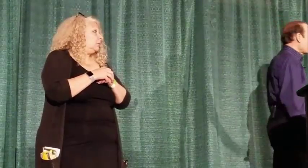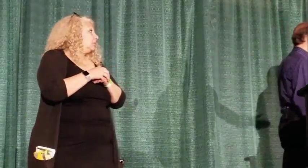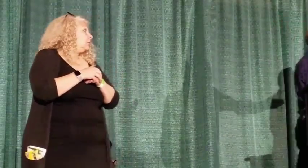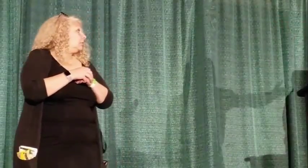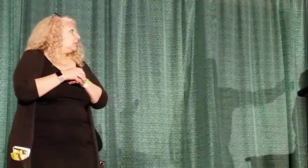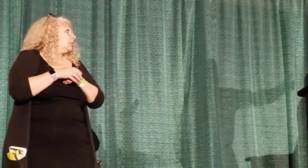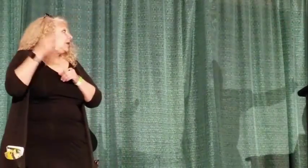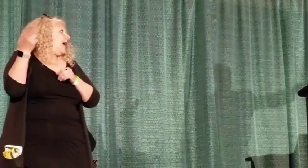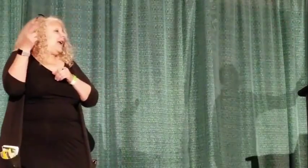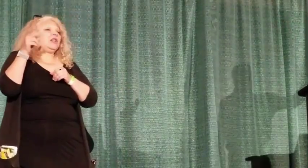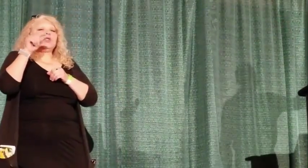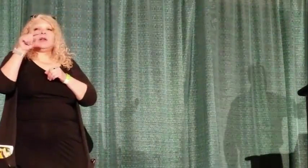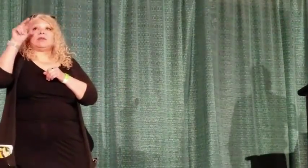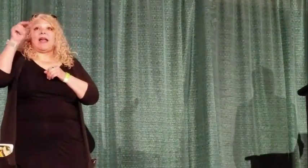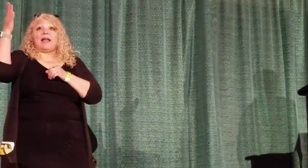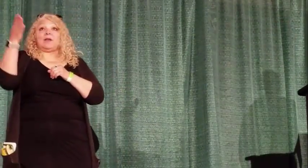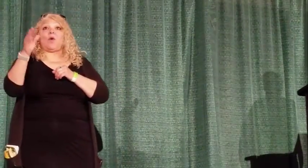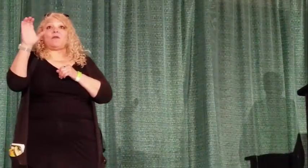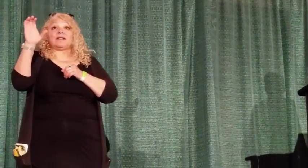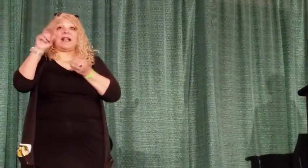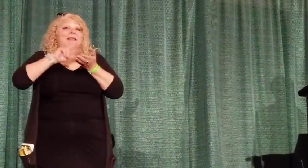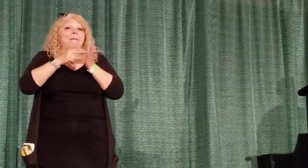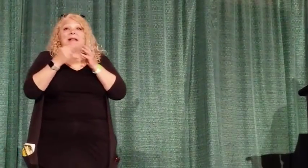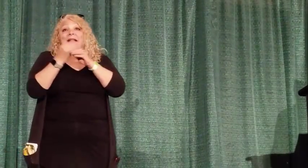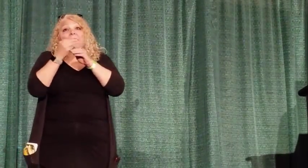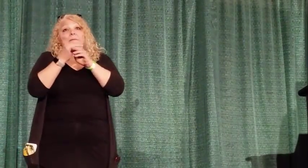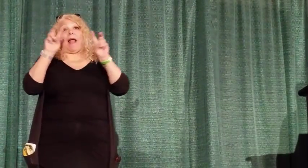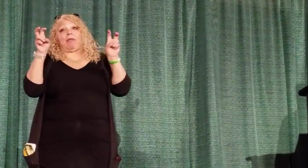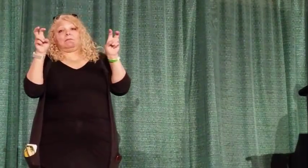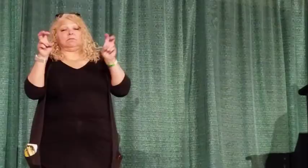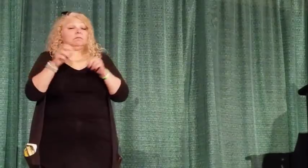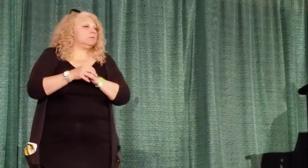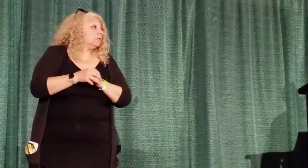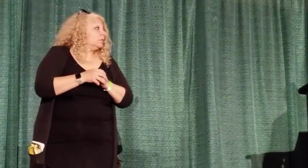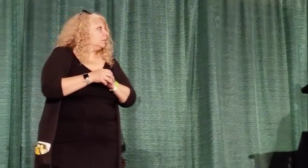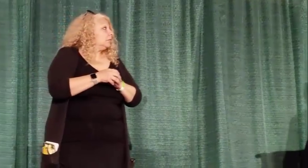So H equals N over C just represents that mathematically, right?